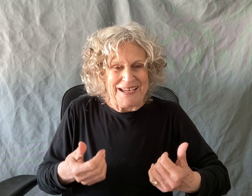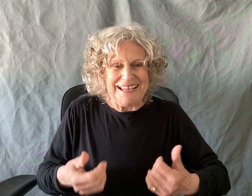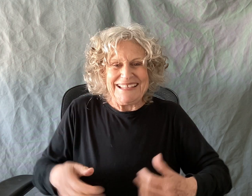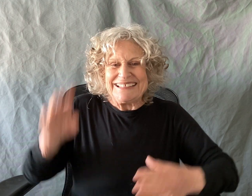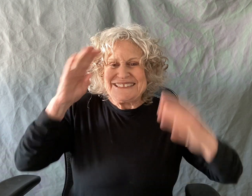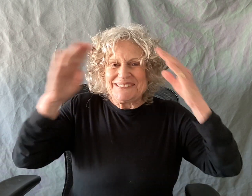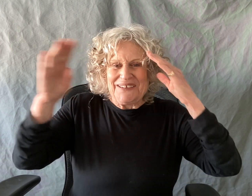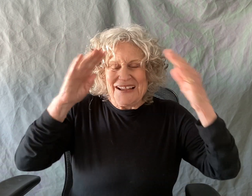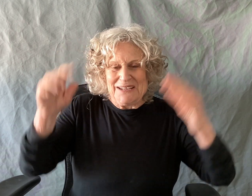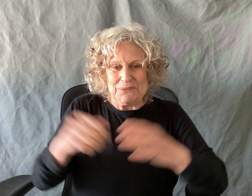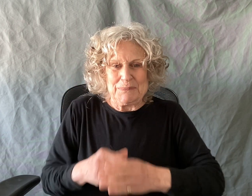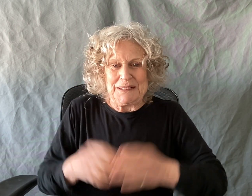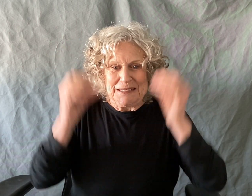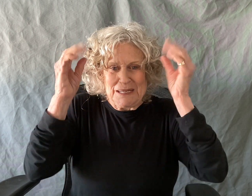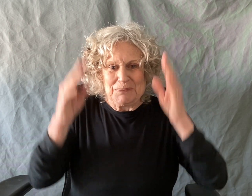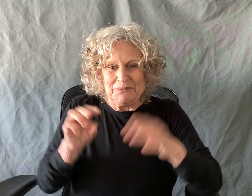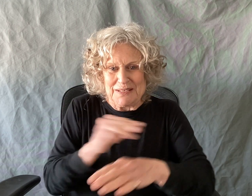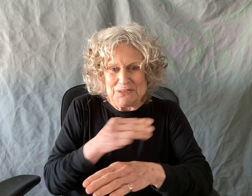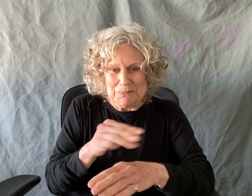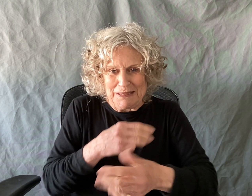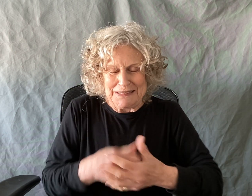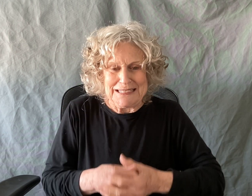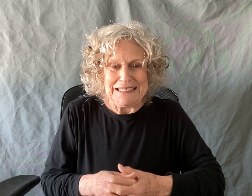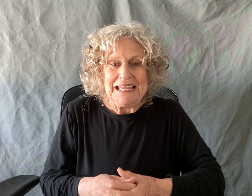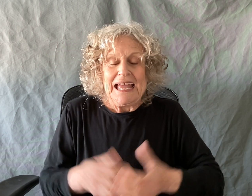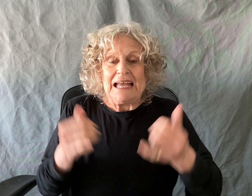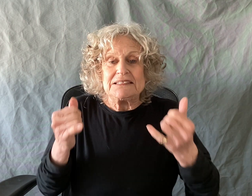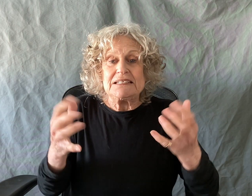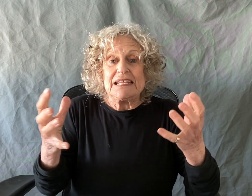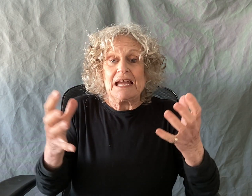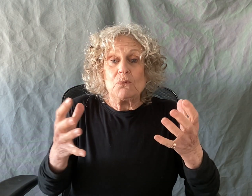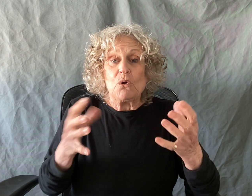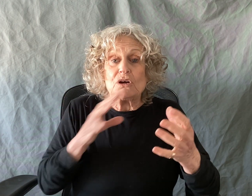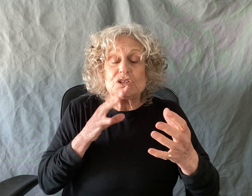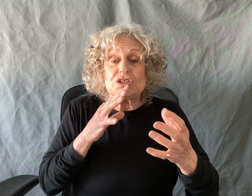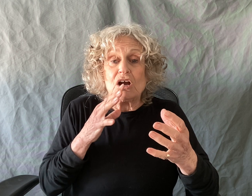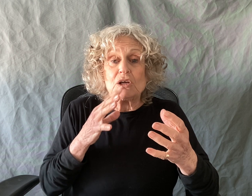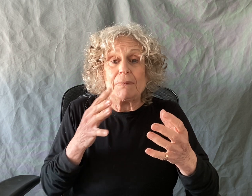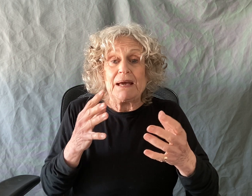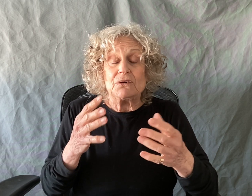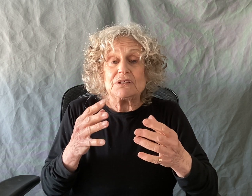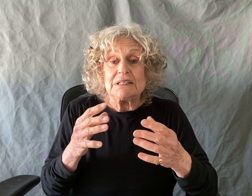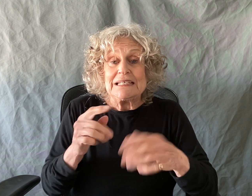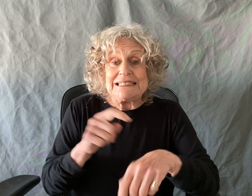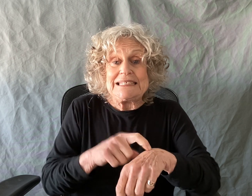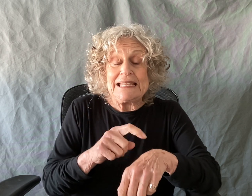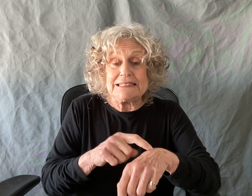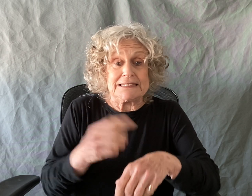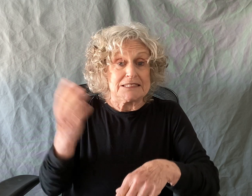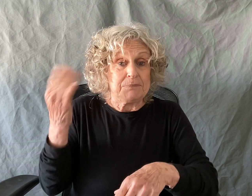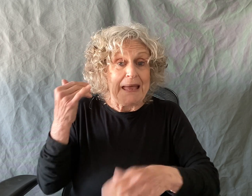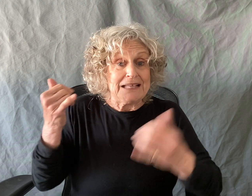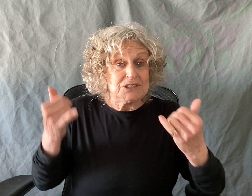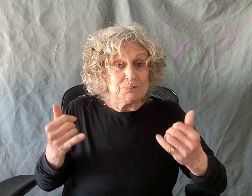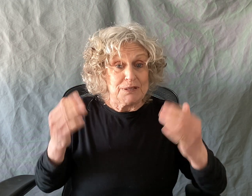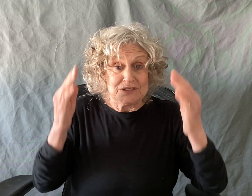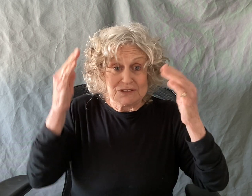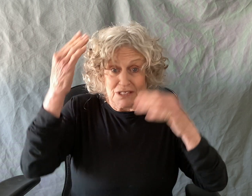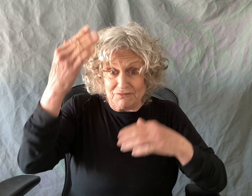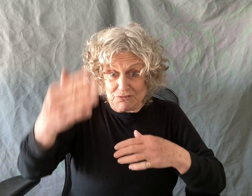Okay, so hi everybody, I'm Professor Melanie, and today I want to talk about tenses, past, present, and